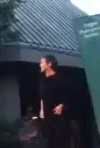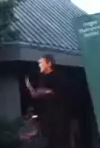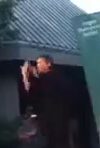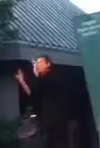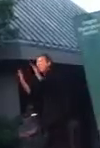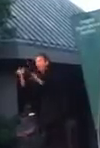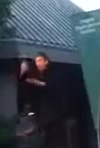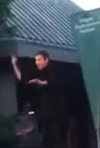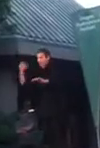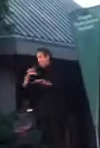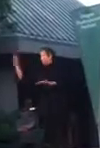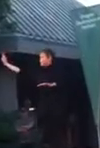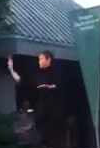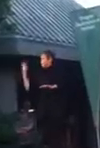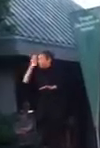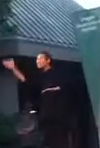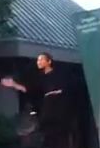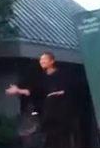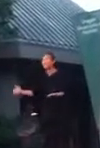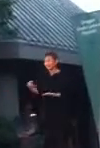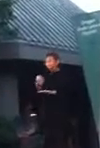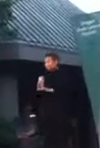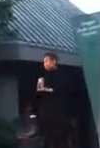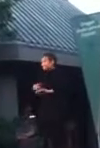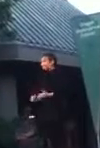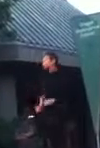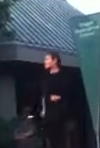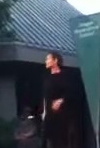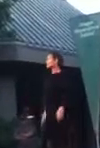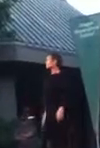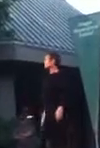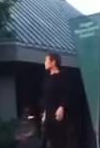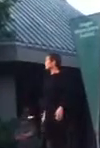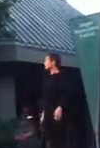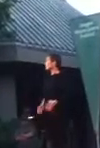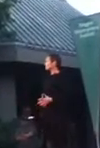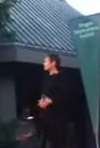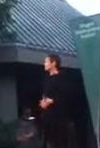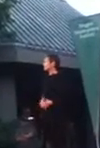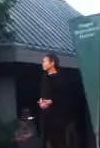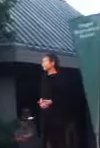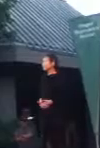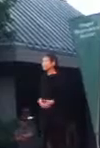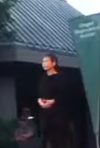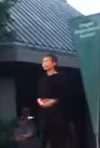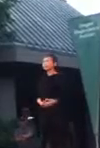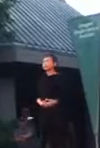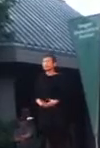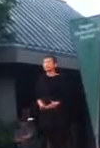He looked around. Well, maybe a priest will come out and meet me, so I'll just stand here patiently. And he